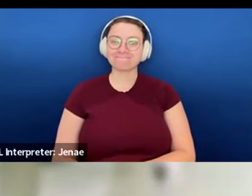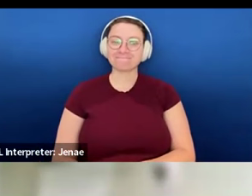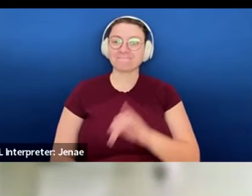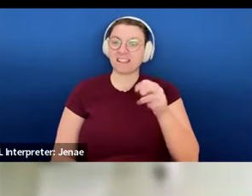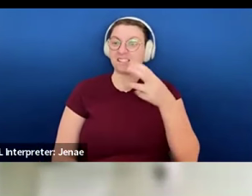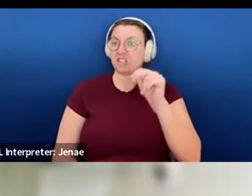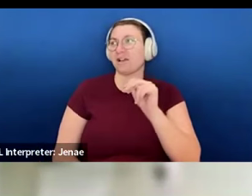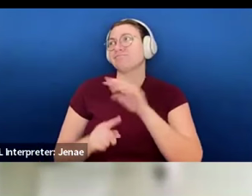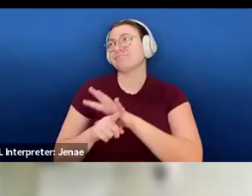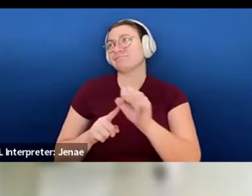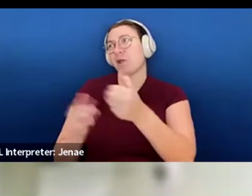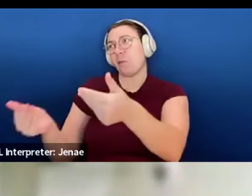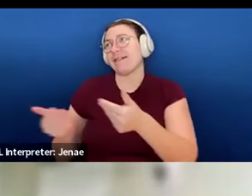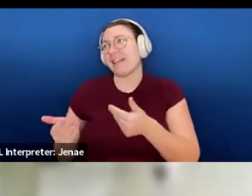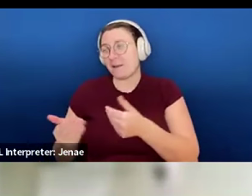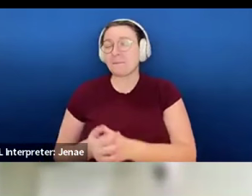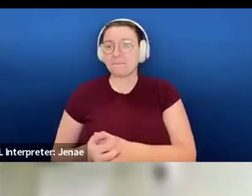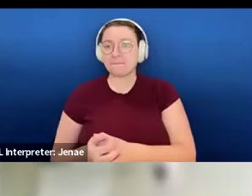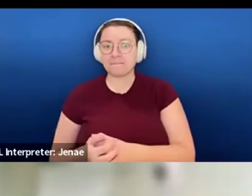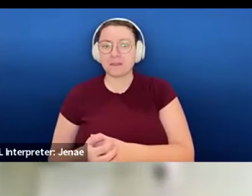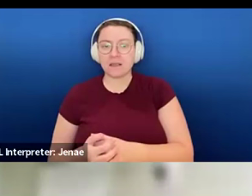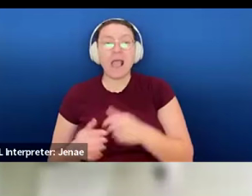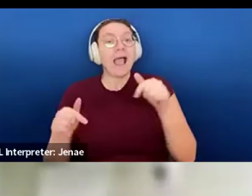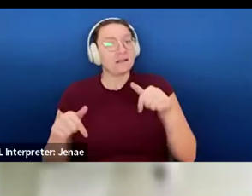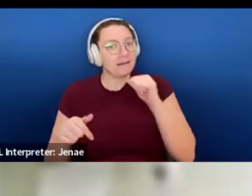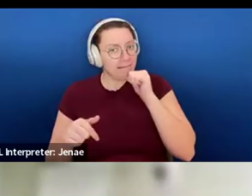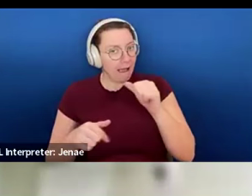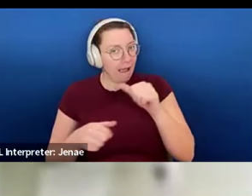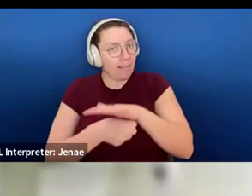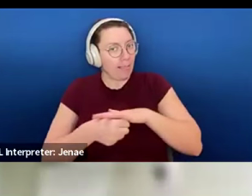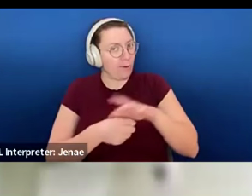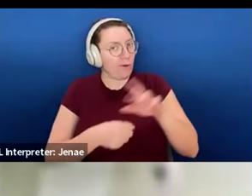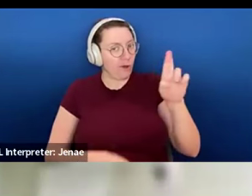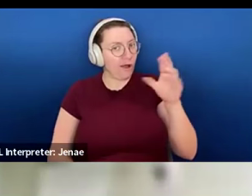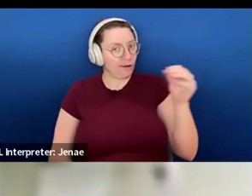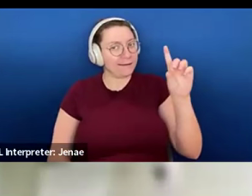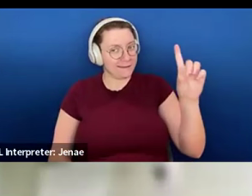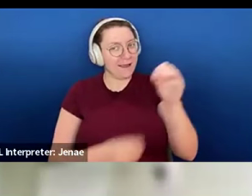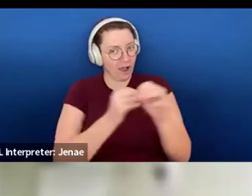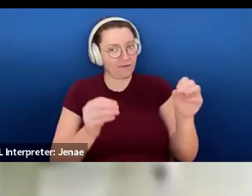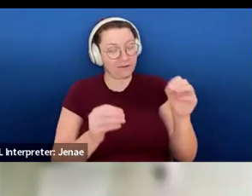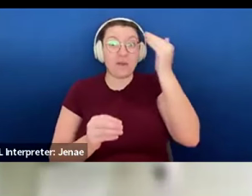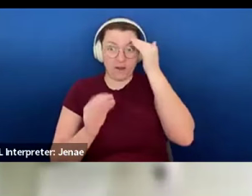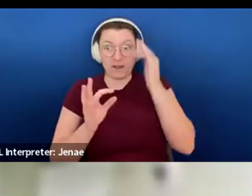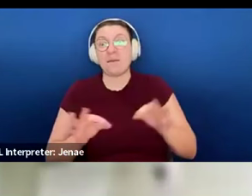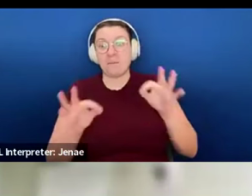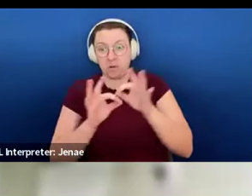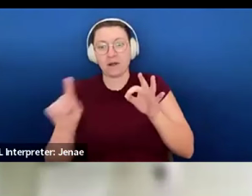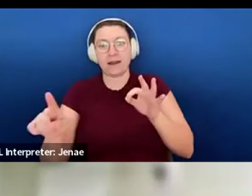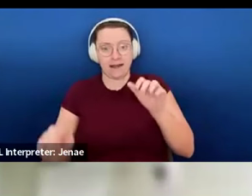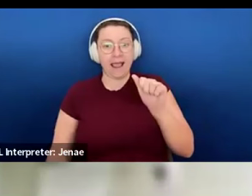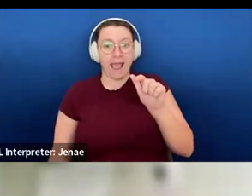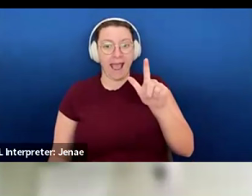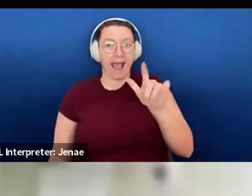Awesome, welcome. And this is not our local R&D office, folks. We know how important it is. Allison traveled, right, to be able to come up